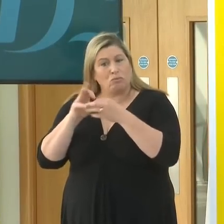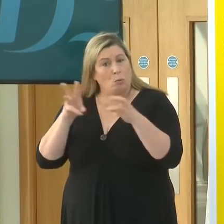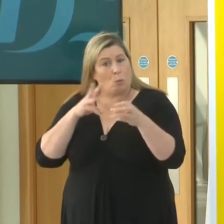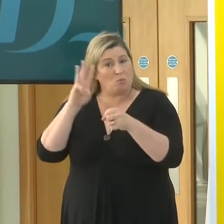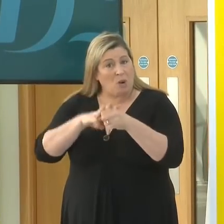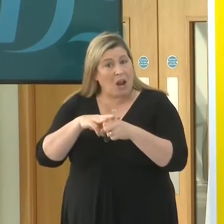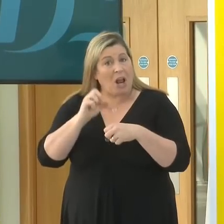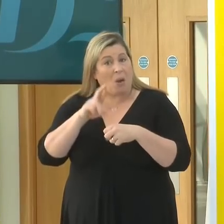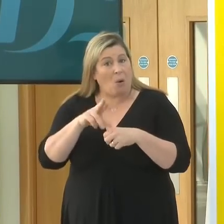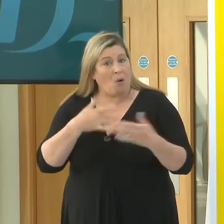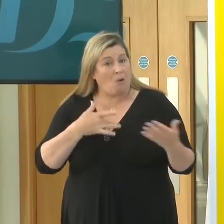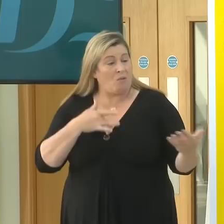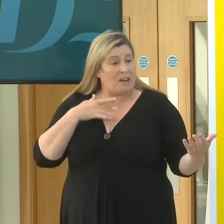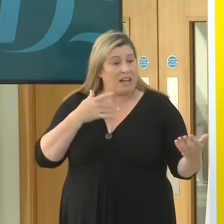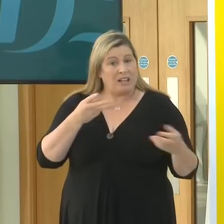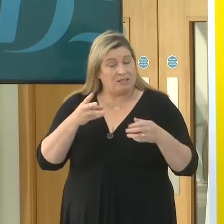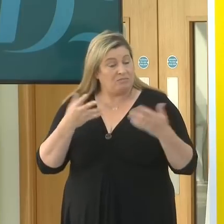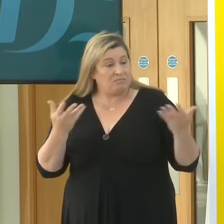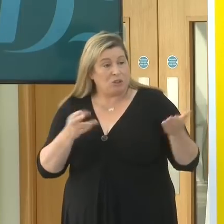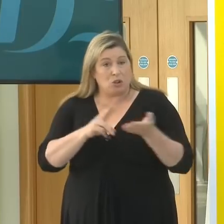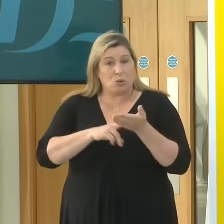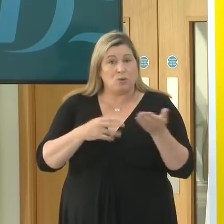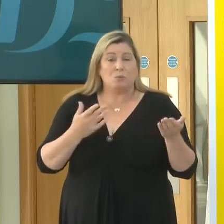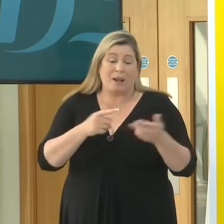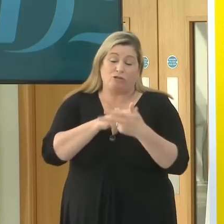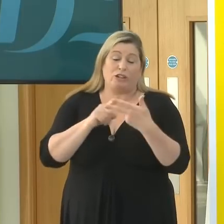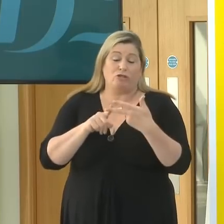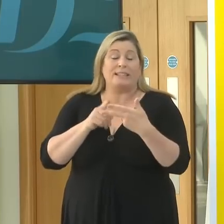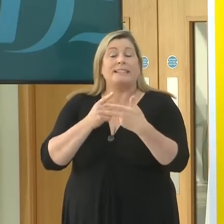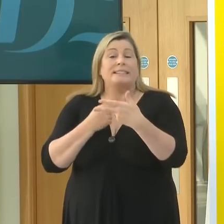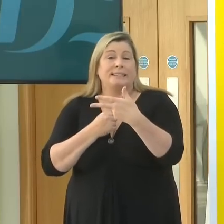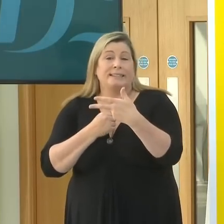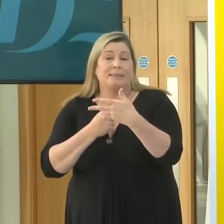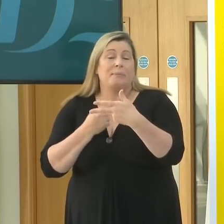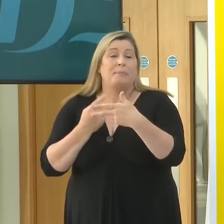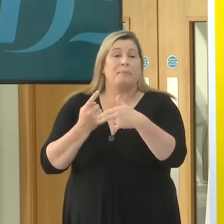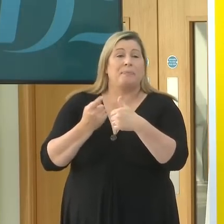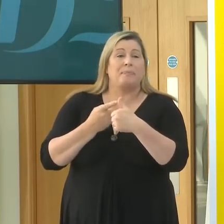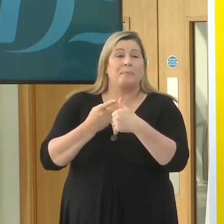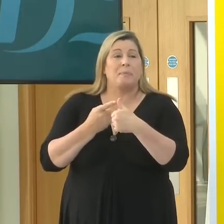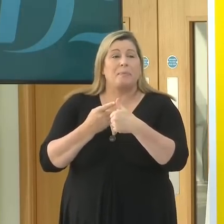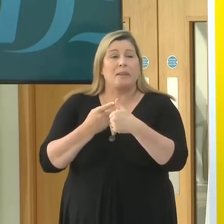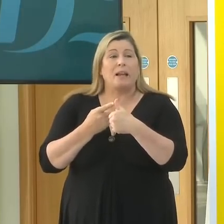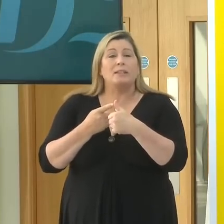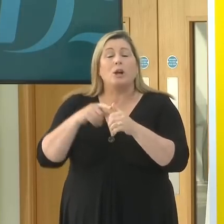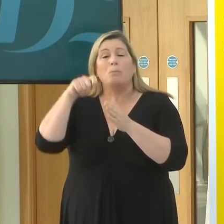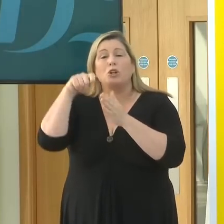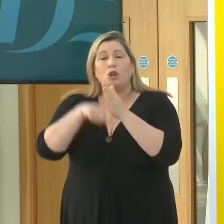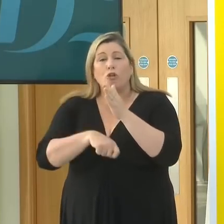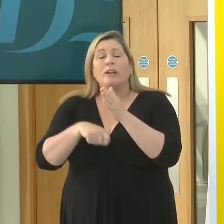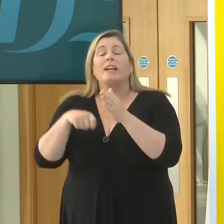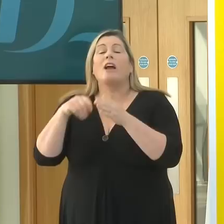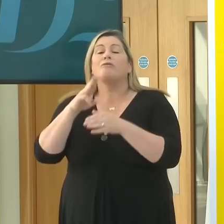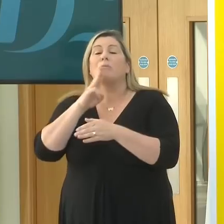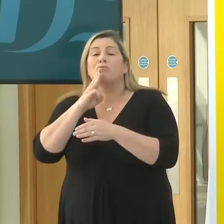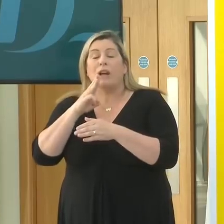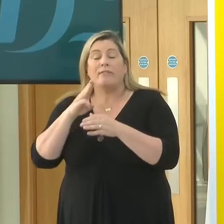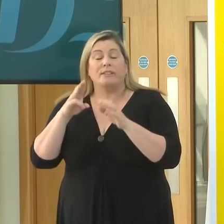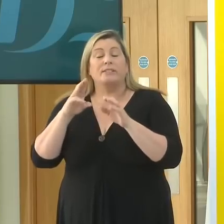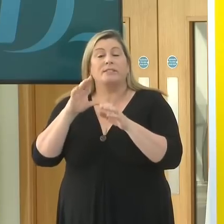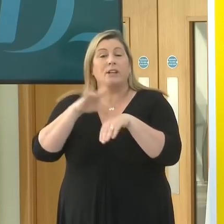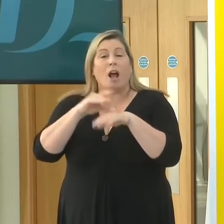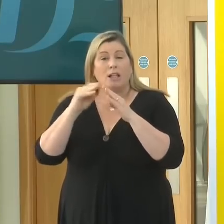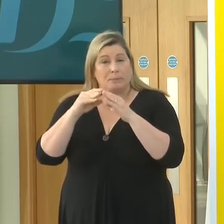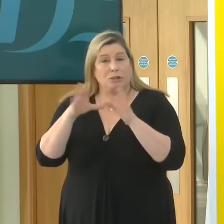range of the deal? Yeah, just three things on it. Firstly, the procuring of the private hospital groups